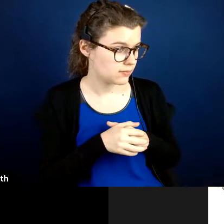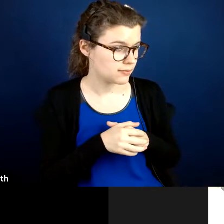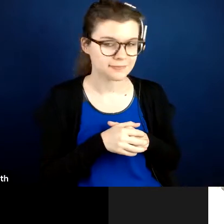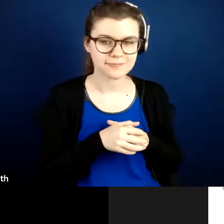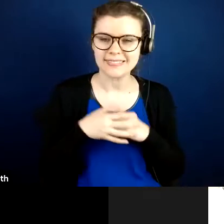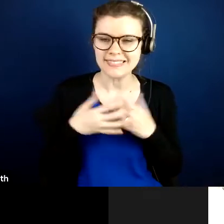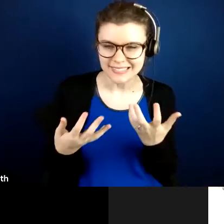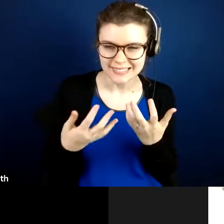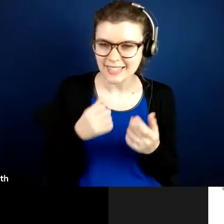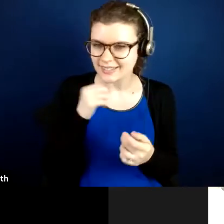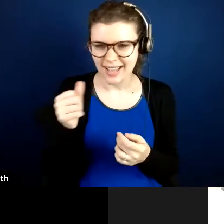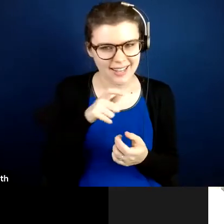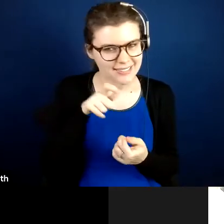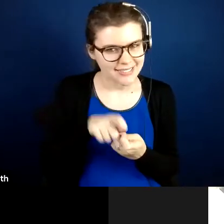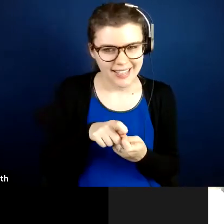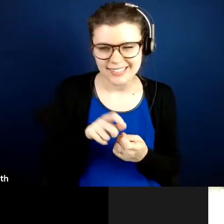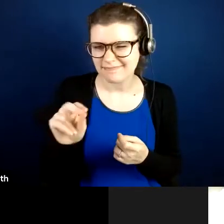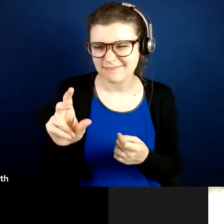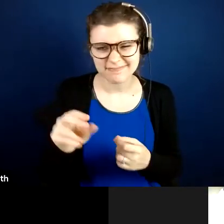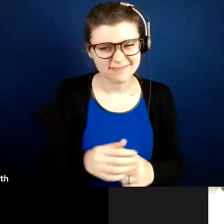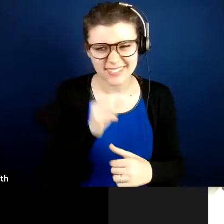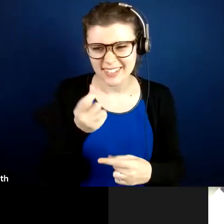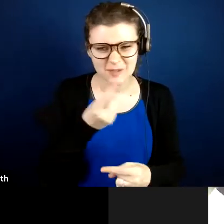Nope, that's not correct.